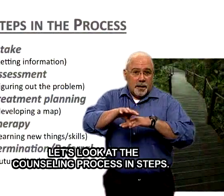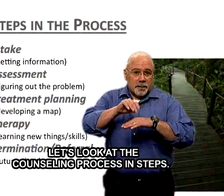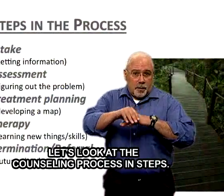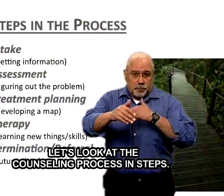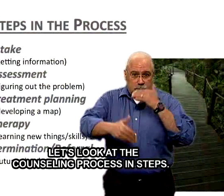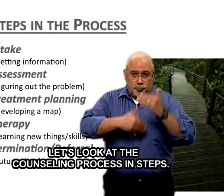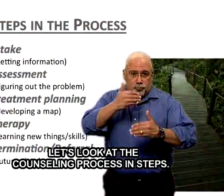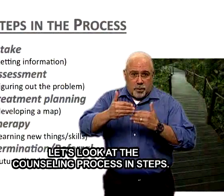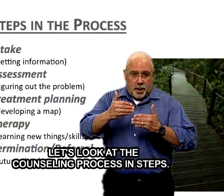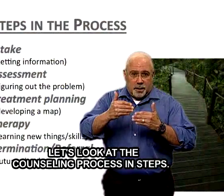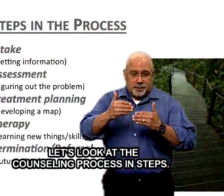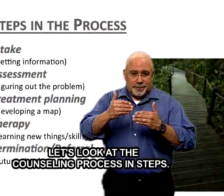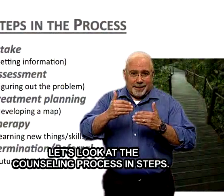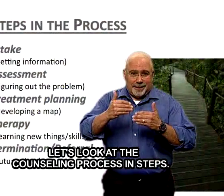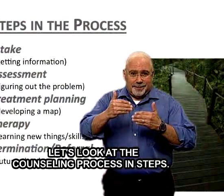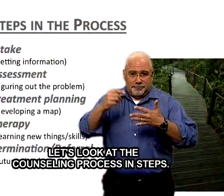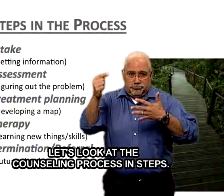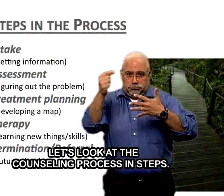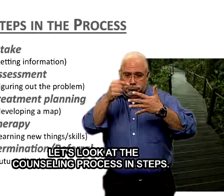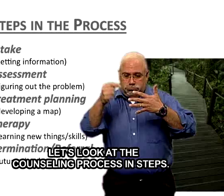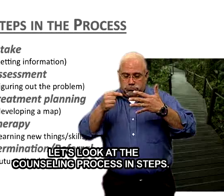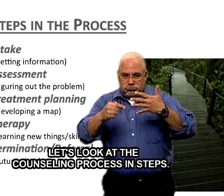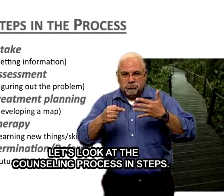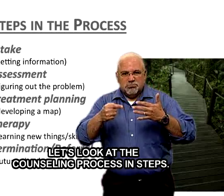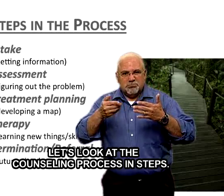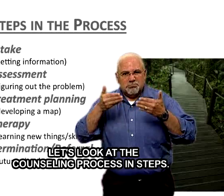Let's look at the counseling process and the steps.